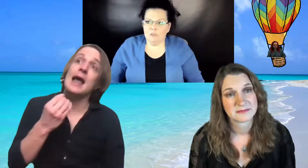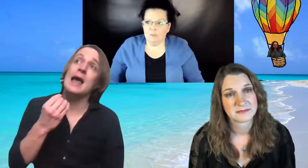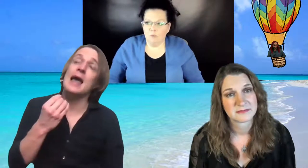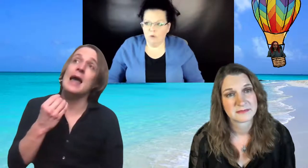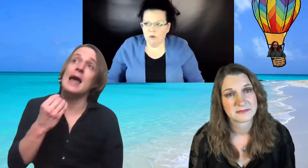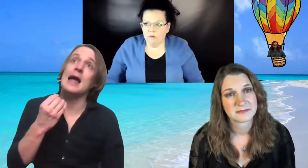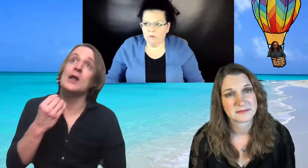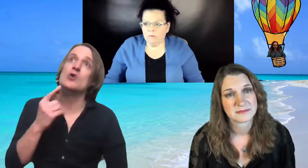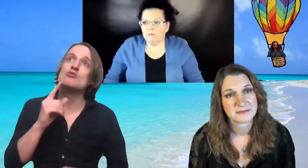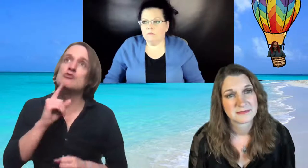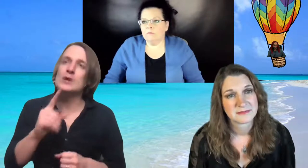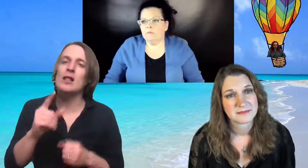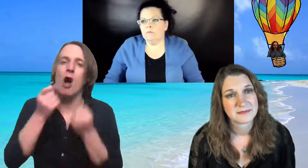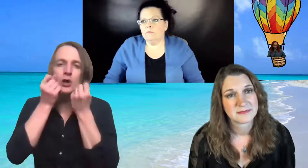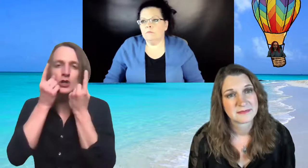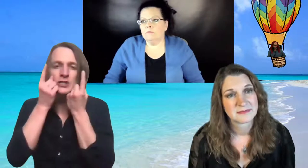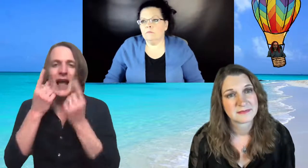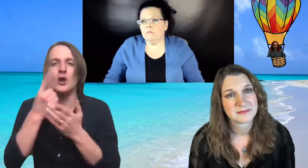with support